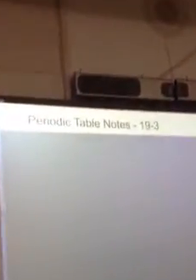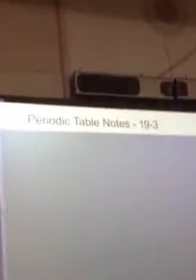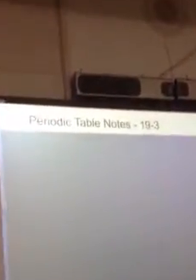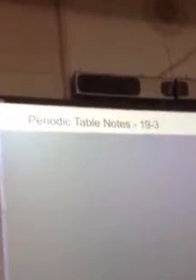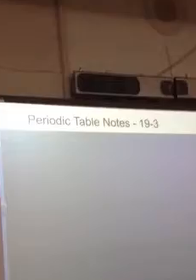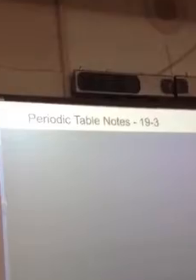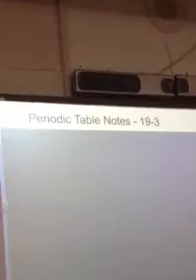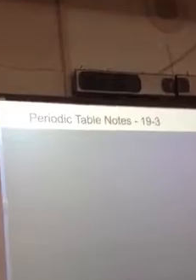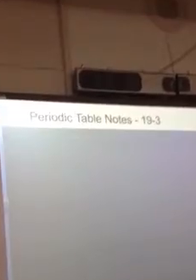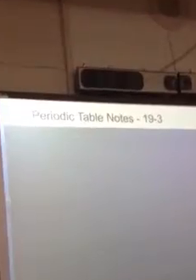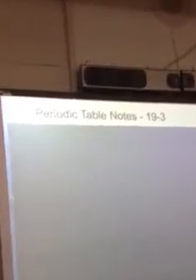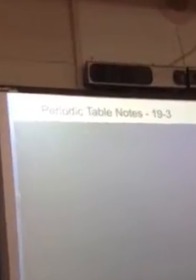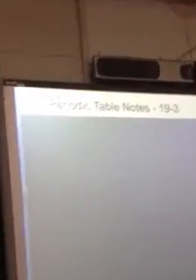I need a pencil.